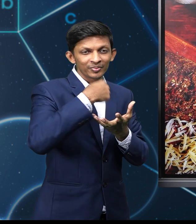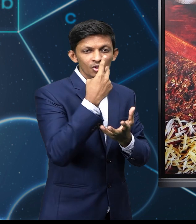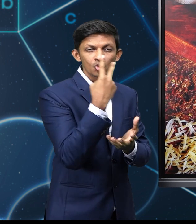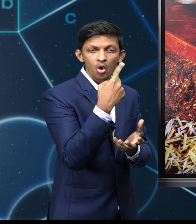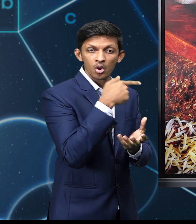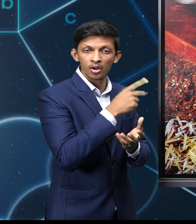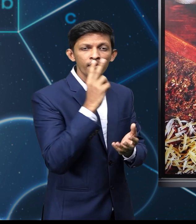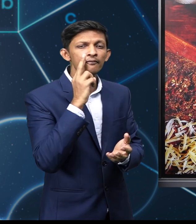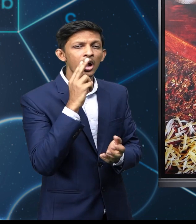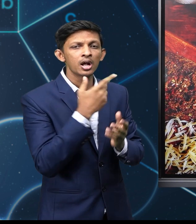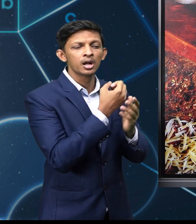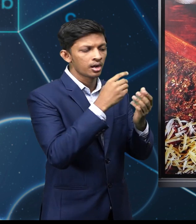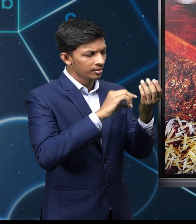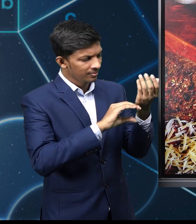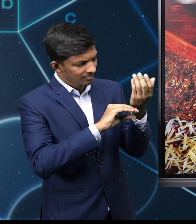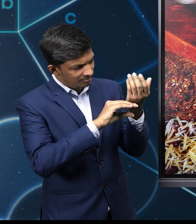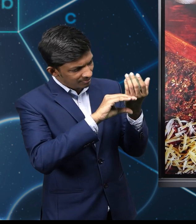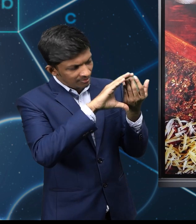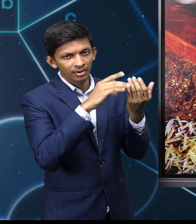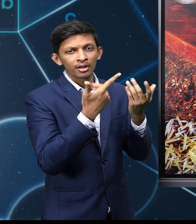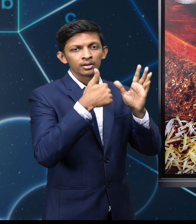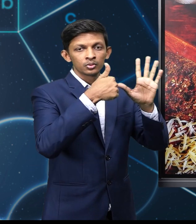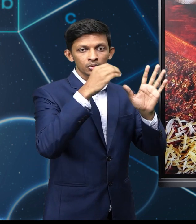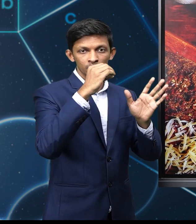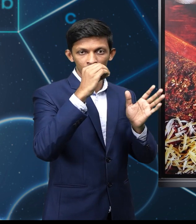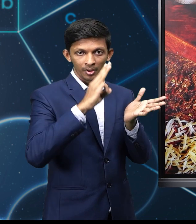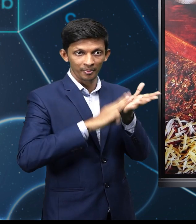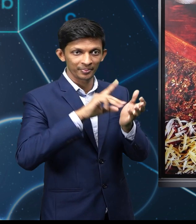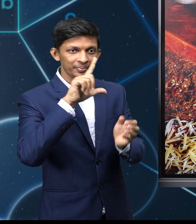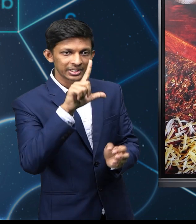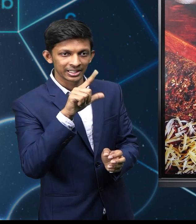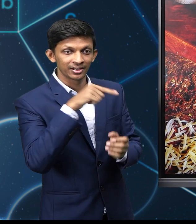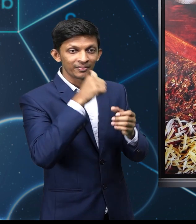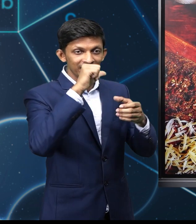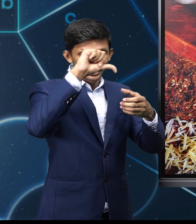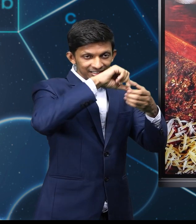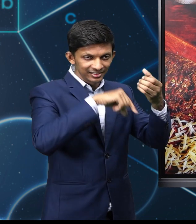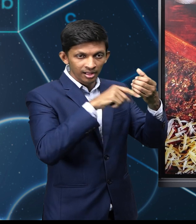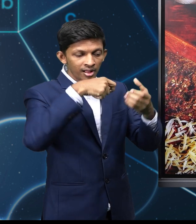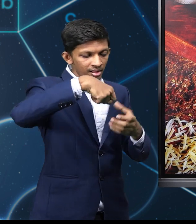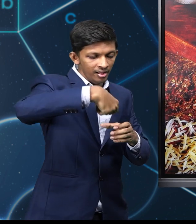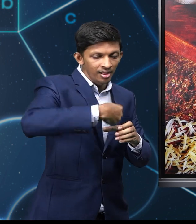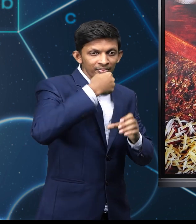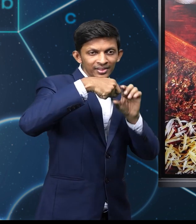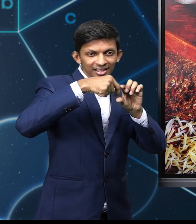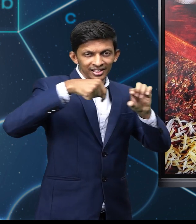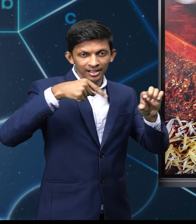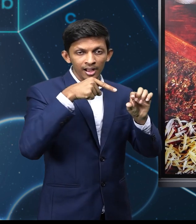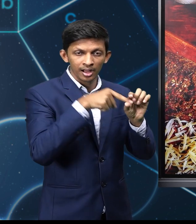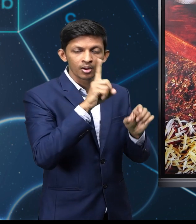600 ml of water, 1 teaspoon of salt and half teaspoon of pepper. Suddenly, her aunt and